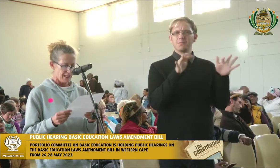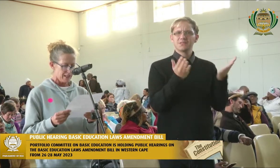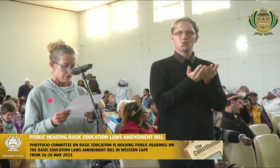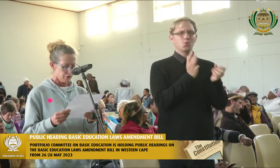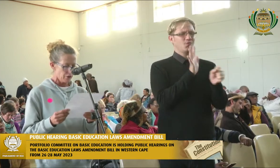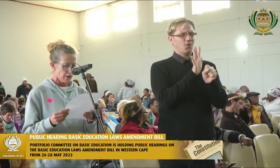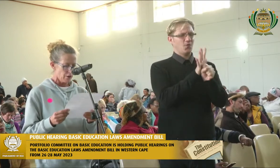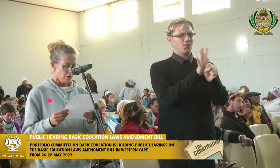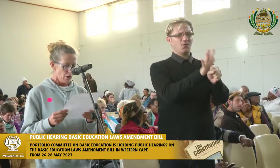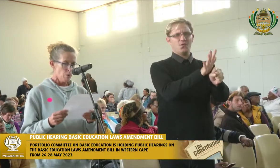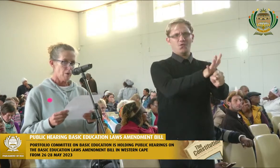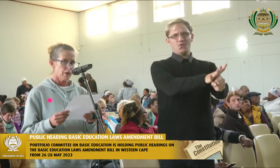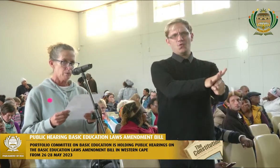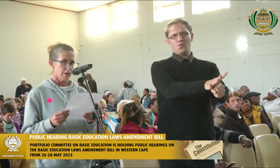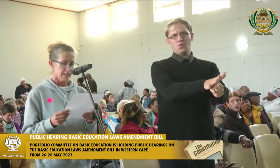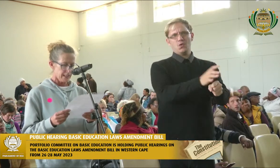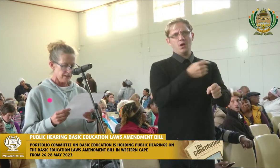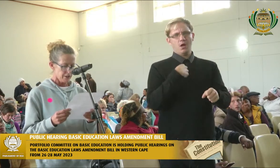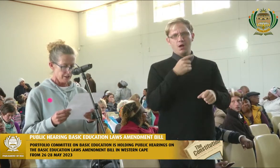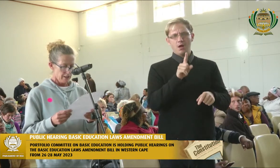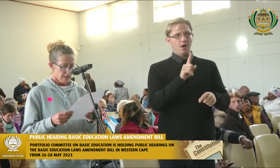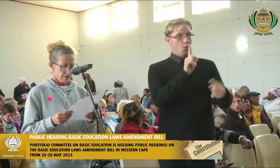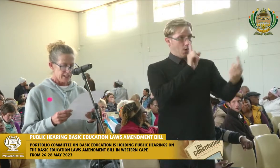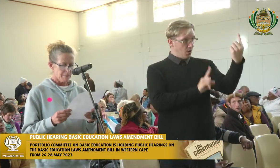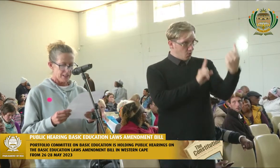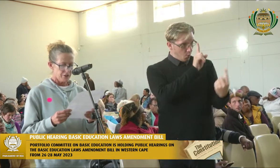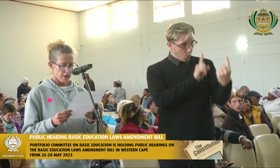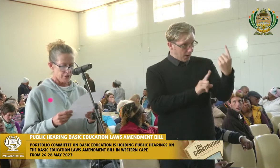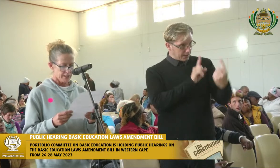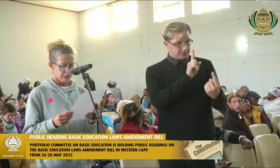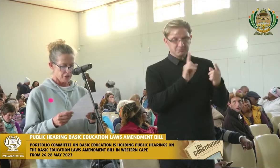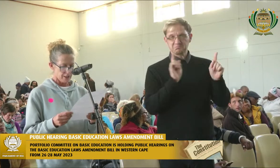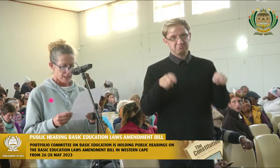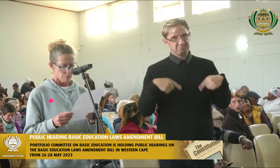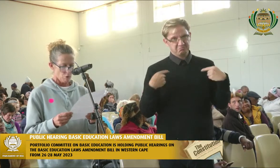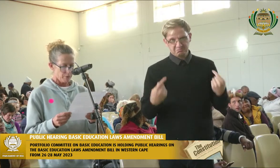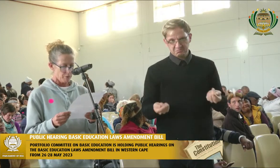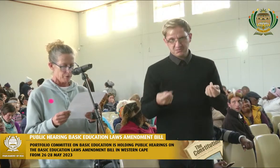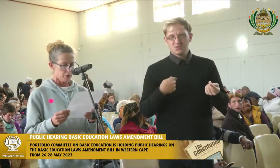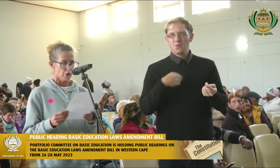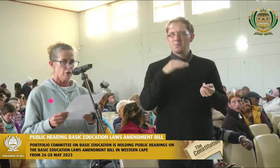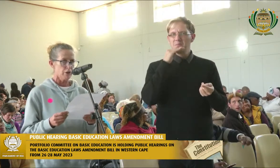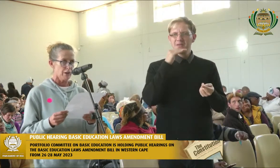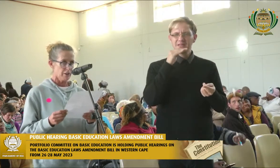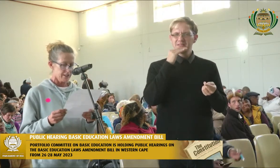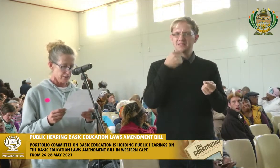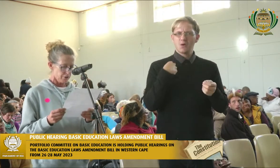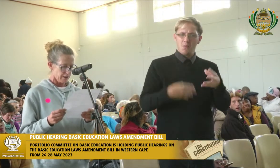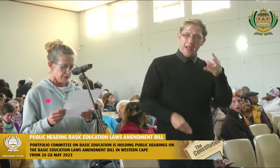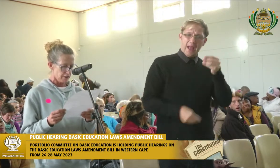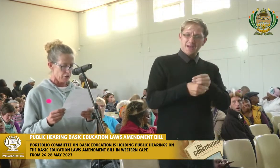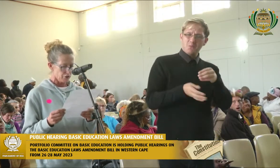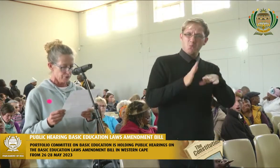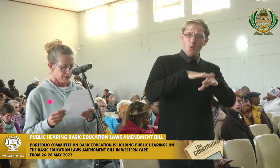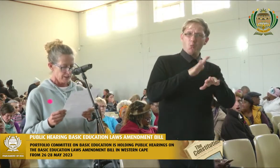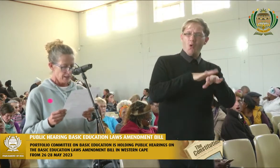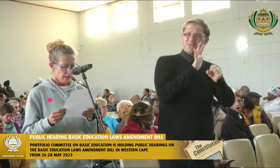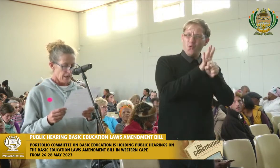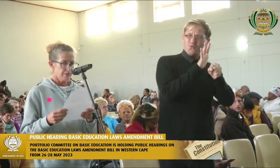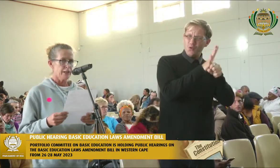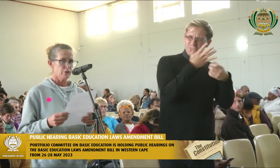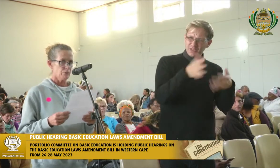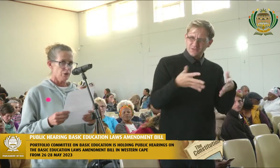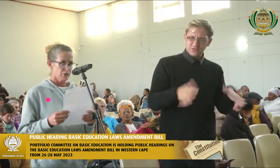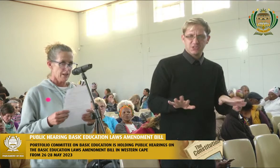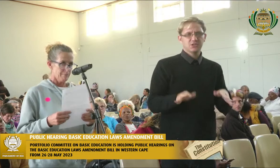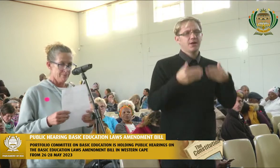and very little to no one-on-one attention. This makes no sense to add more pupils to overcrowded situated classrooms.